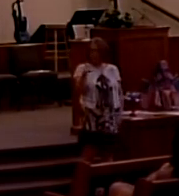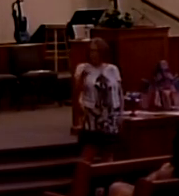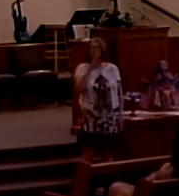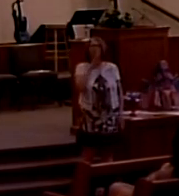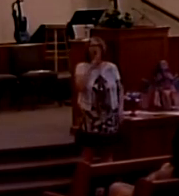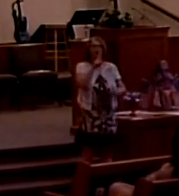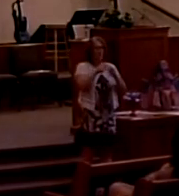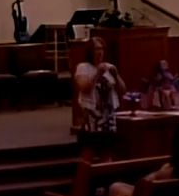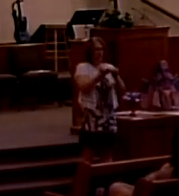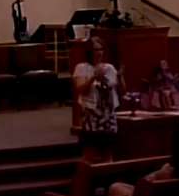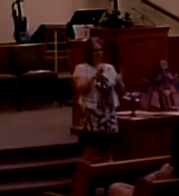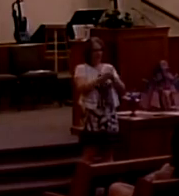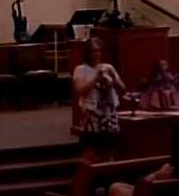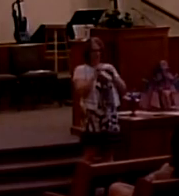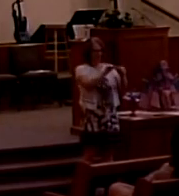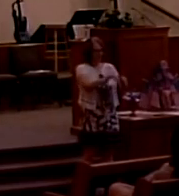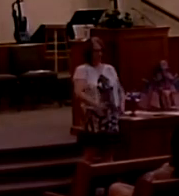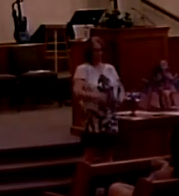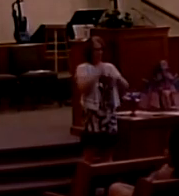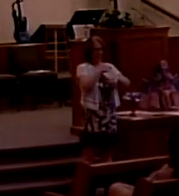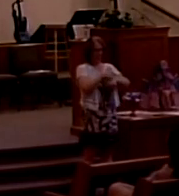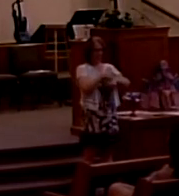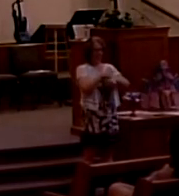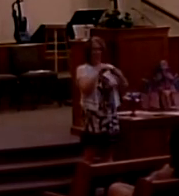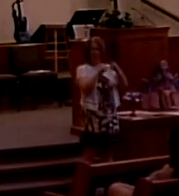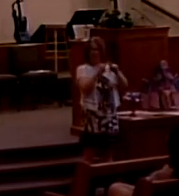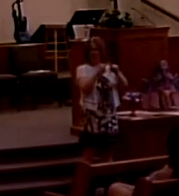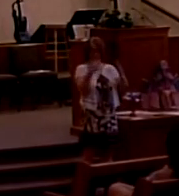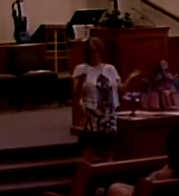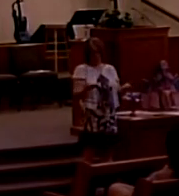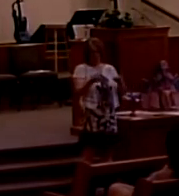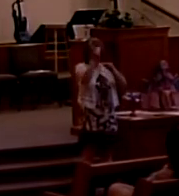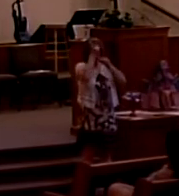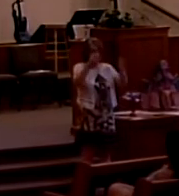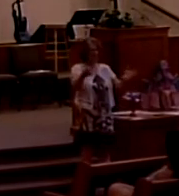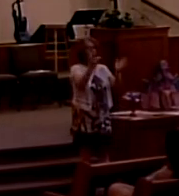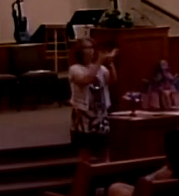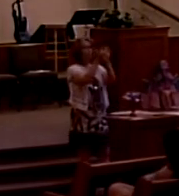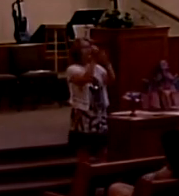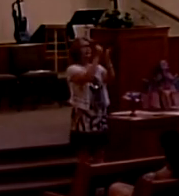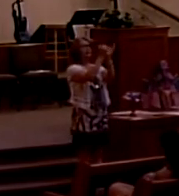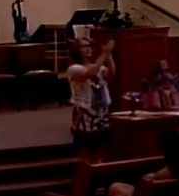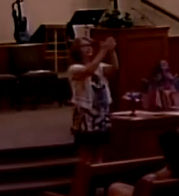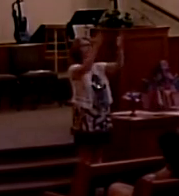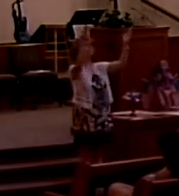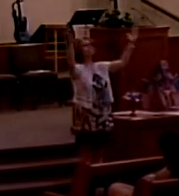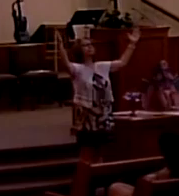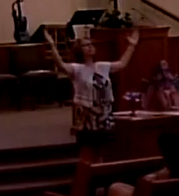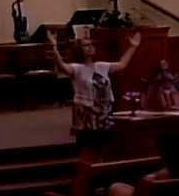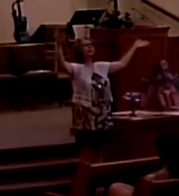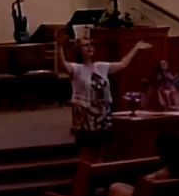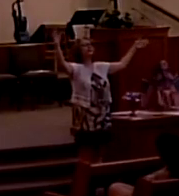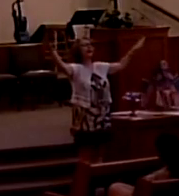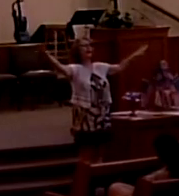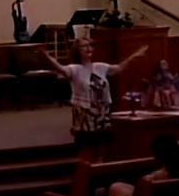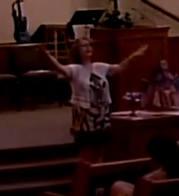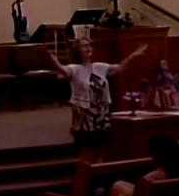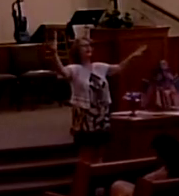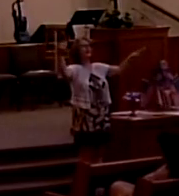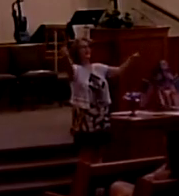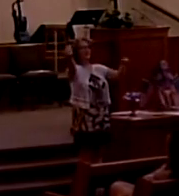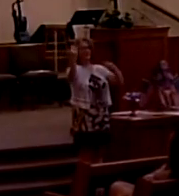something that's been going on for a lifetime. Friend, I'm here to tell you, when Jesus died up on that cross, he gave us the freedom. He gave us the